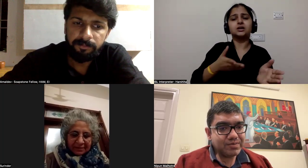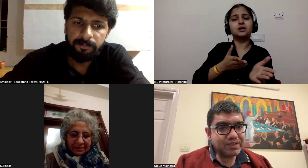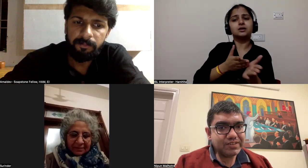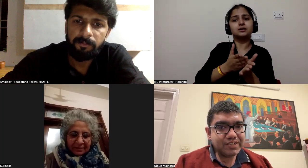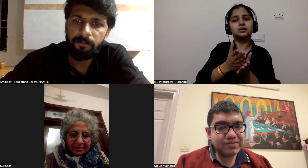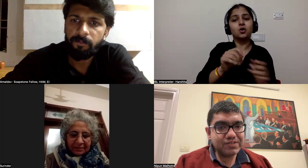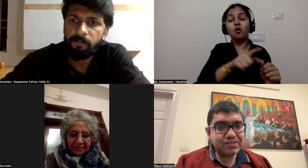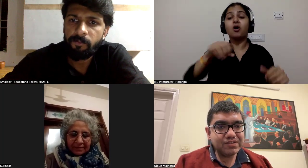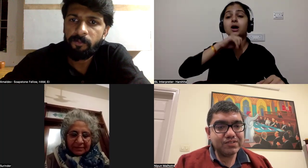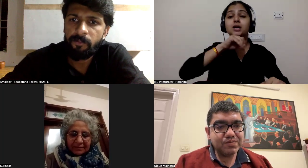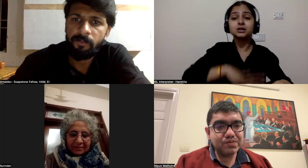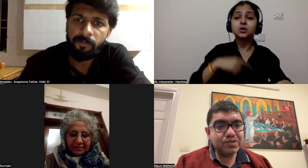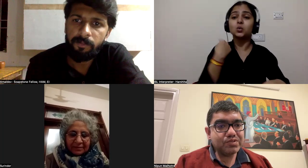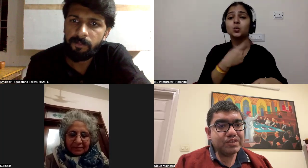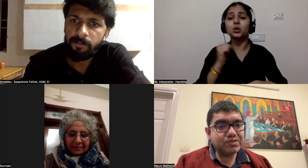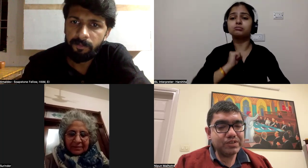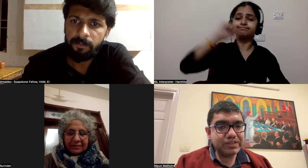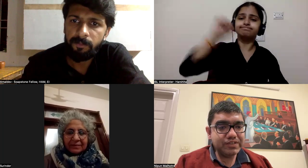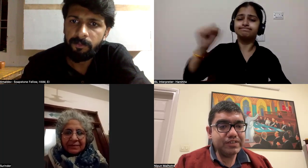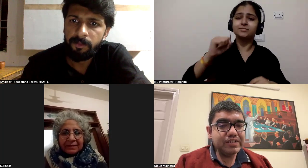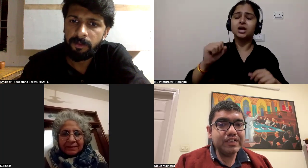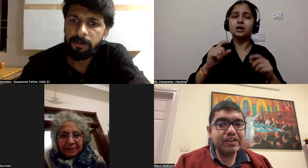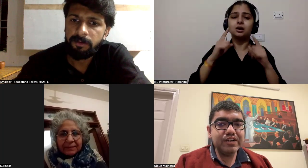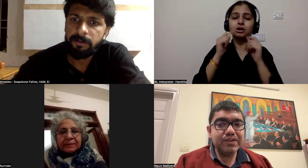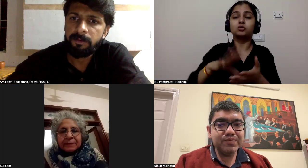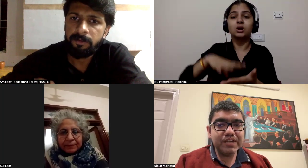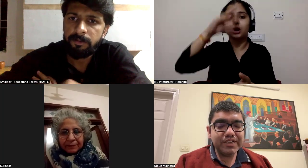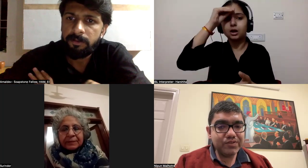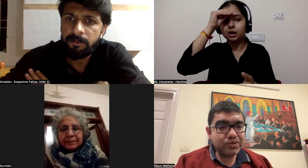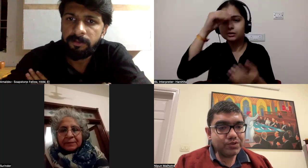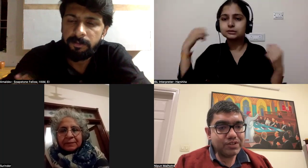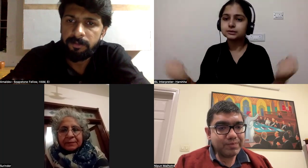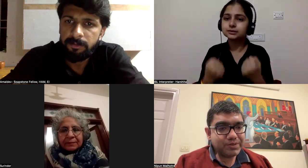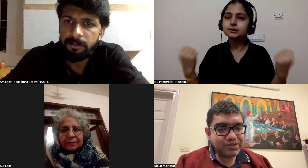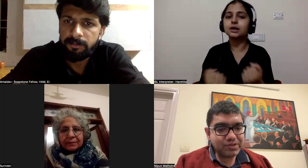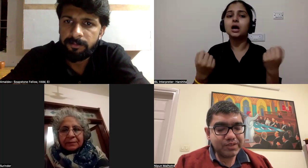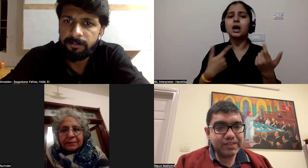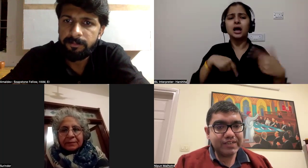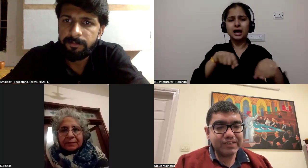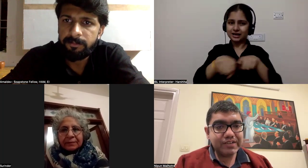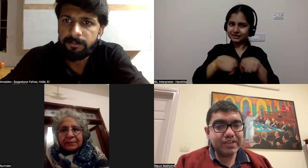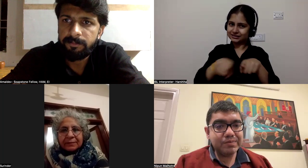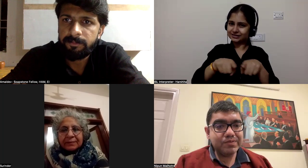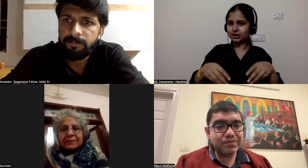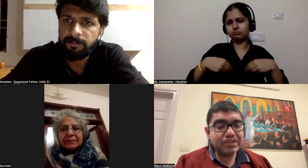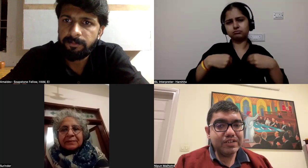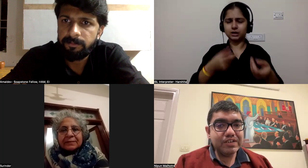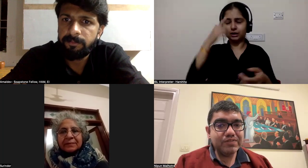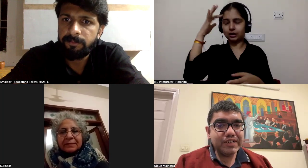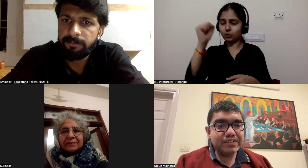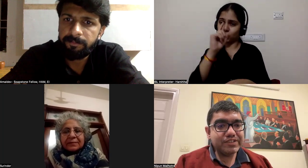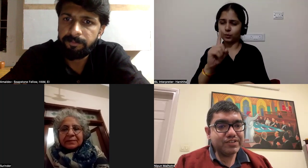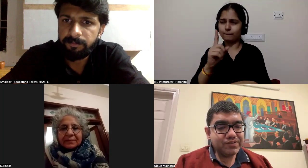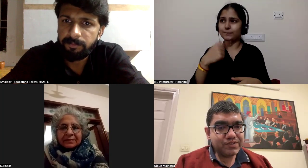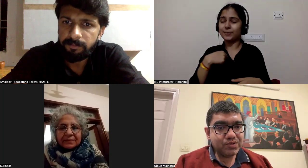young disability rights activist also needs to learn. And I'll give you a few examples to explain that. I remember